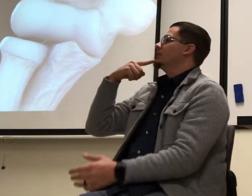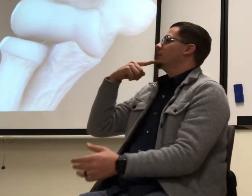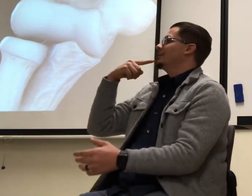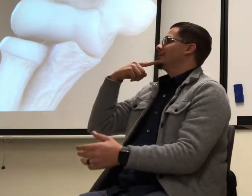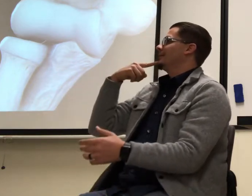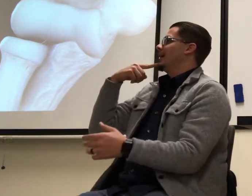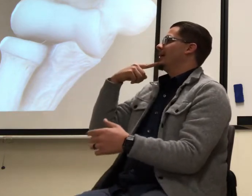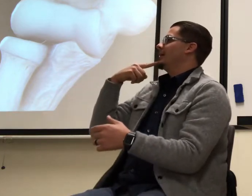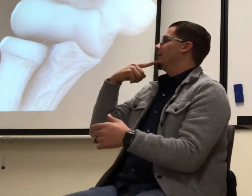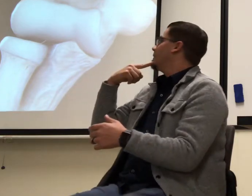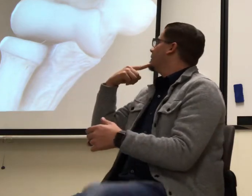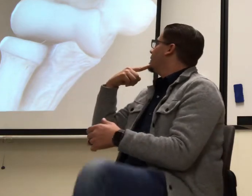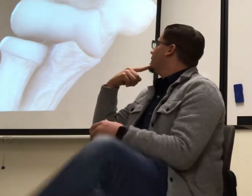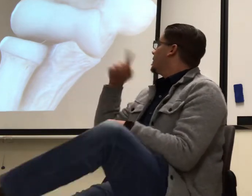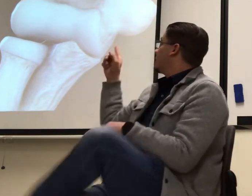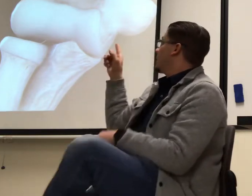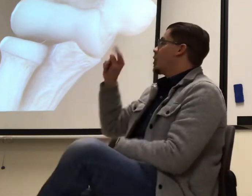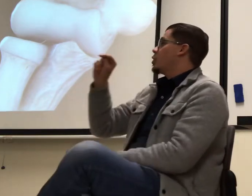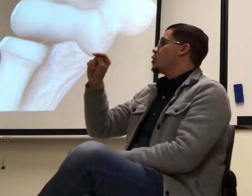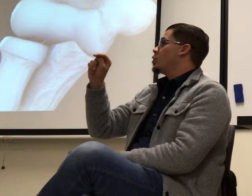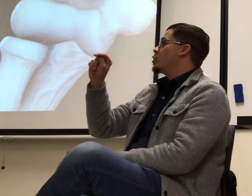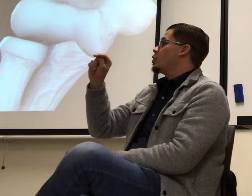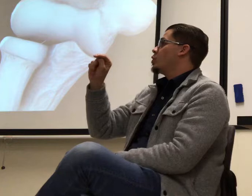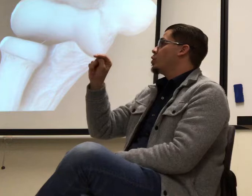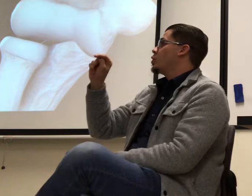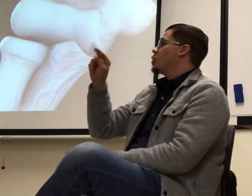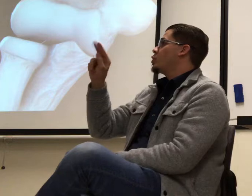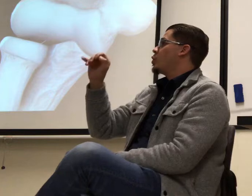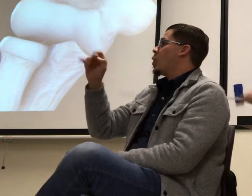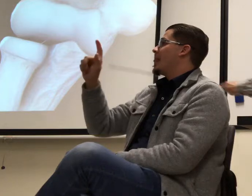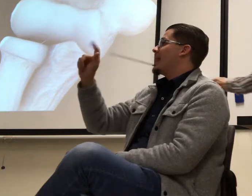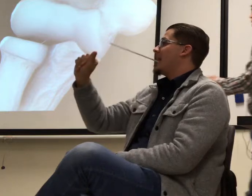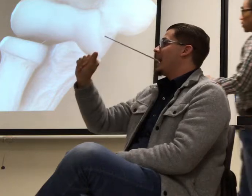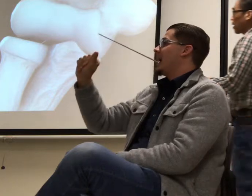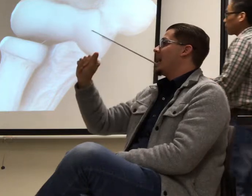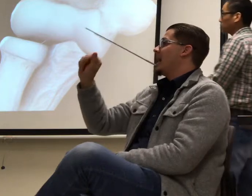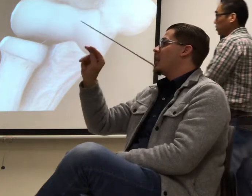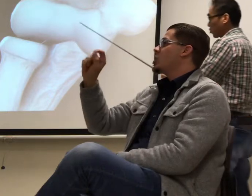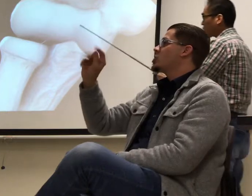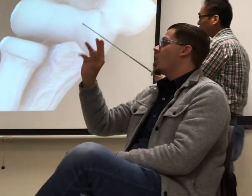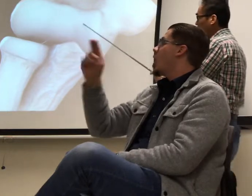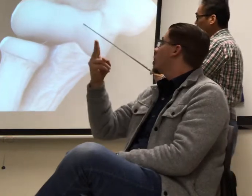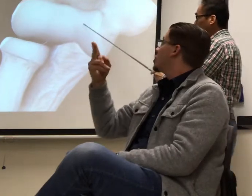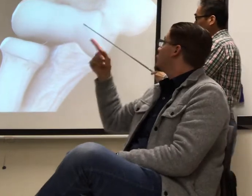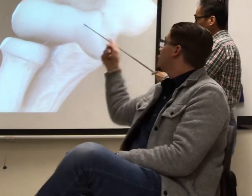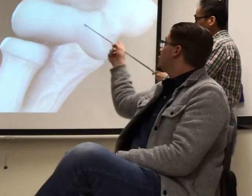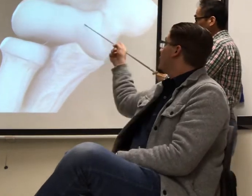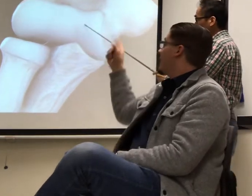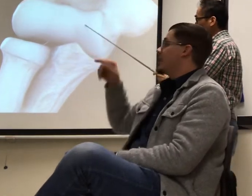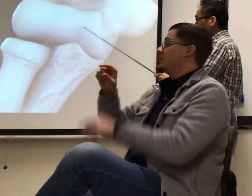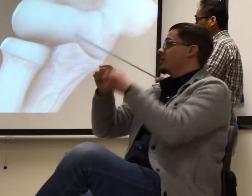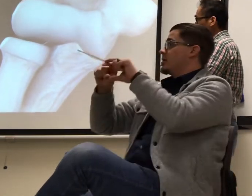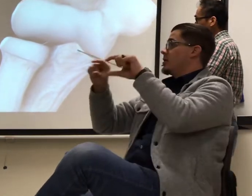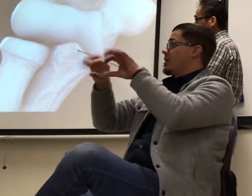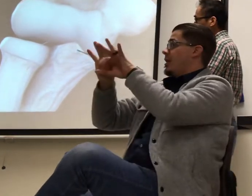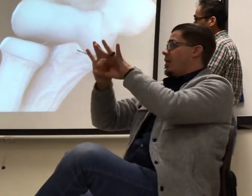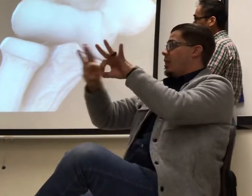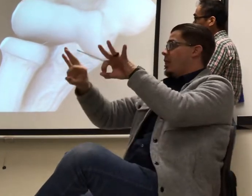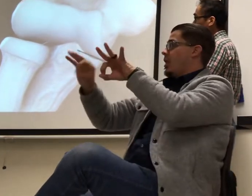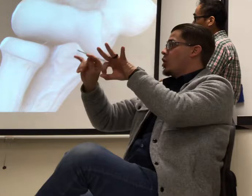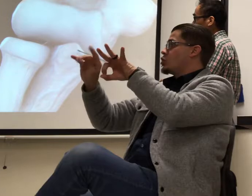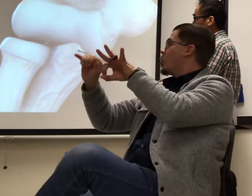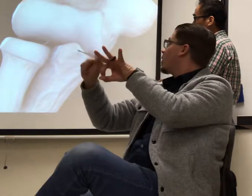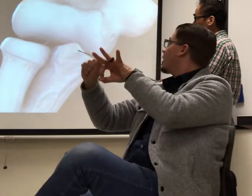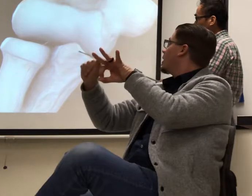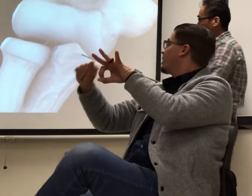First one, trochlear notch. Okay, so here's the trochlea, and it fits into the